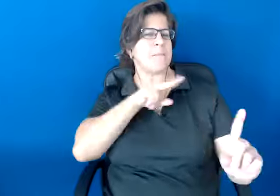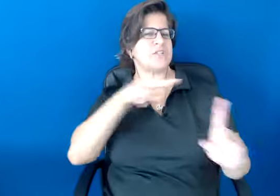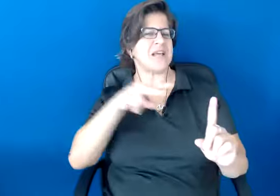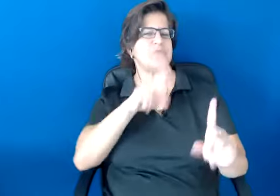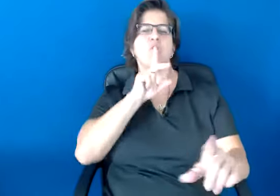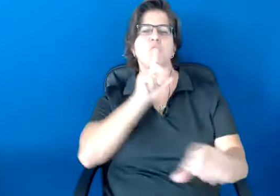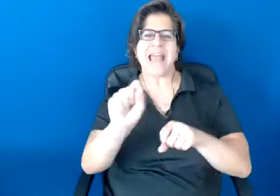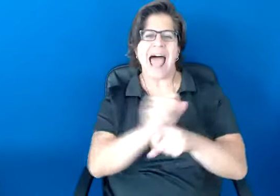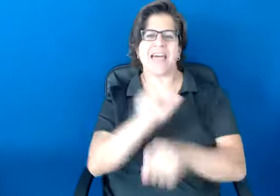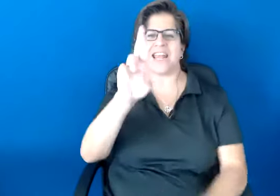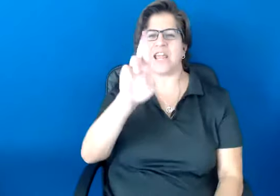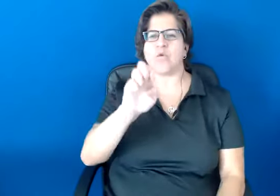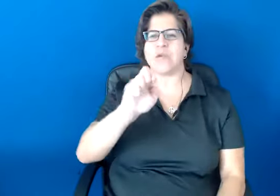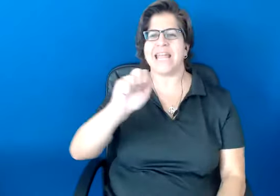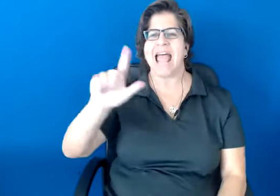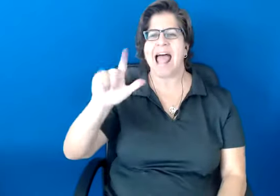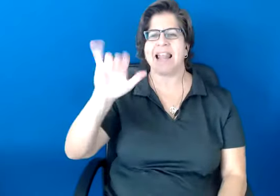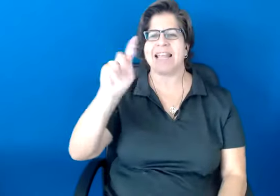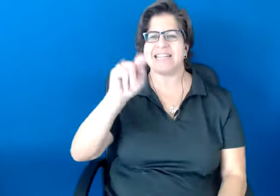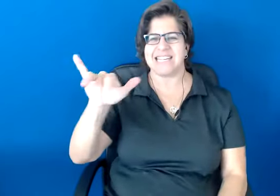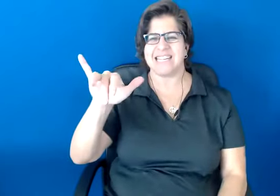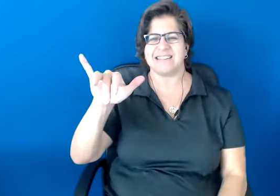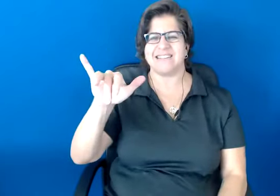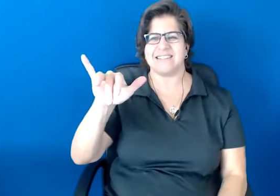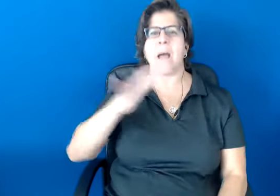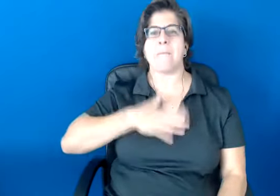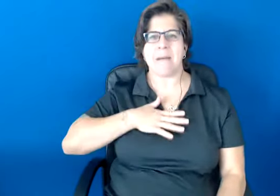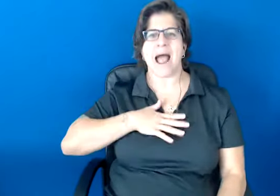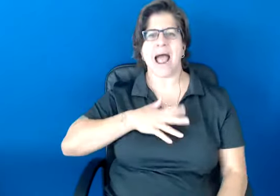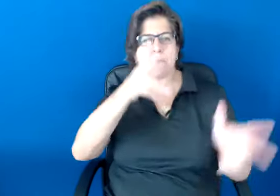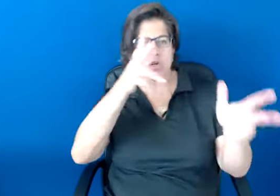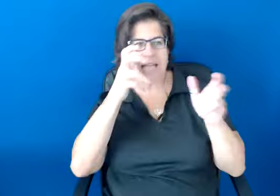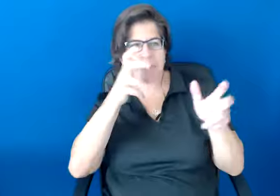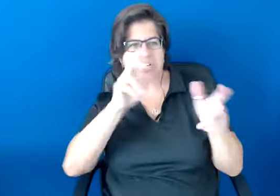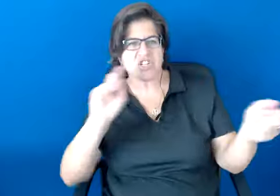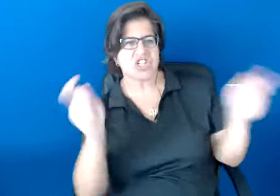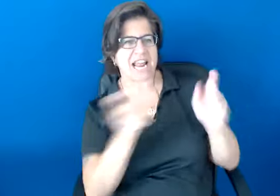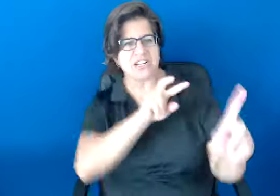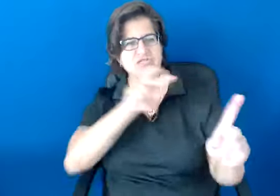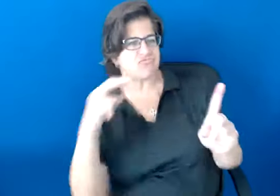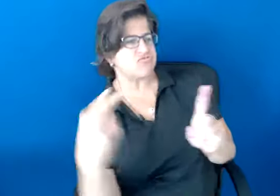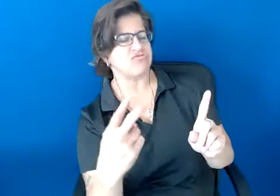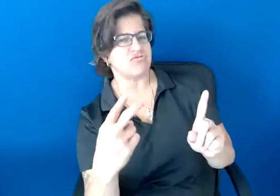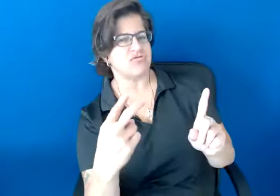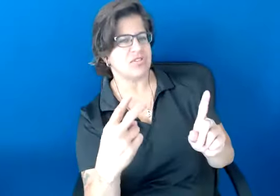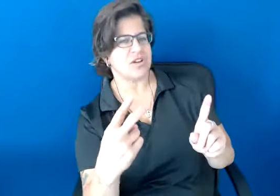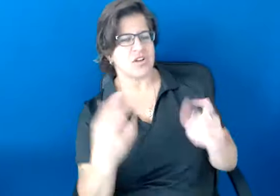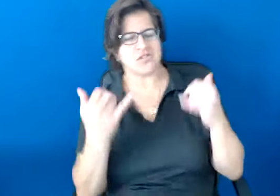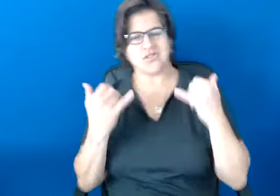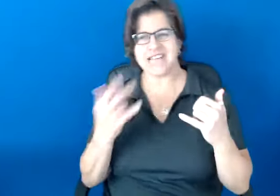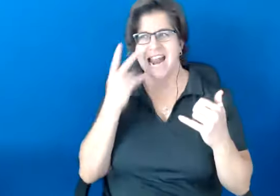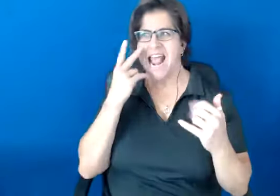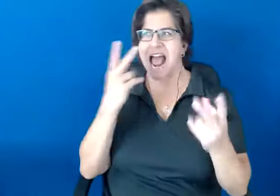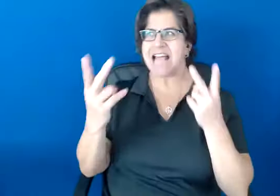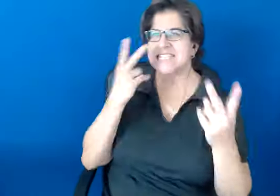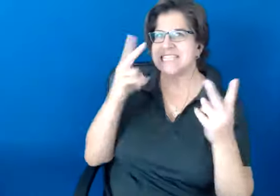my perception of that reality changes. And I just see things today a lot differently than I